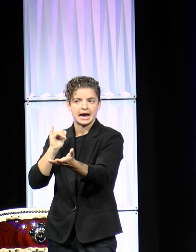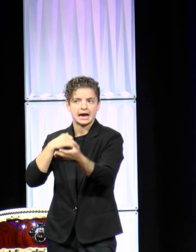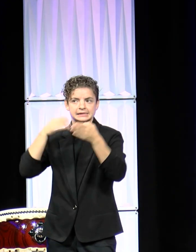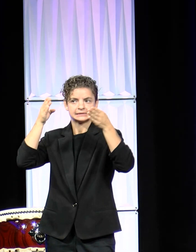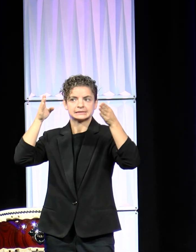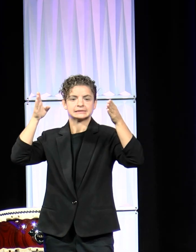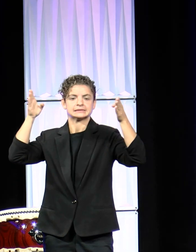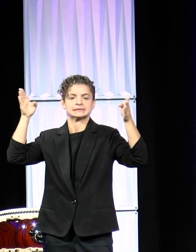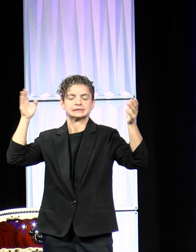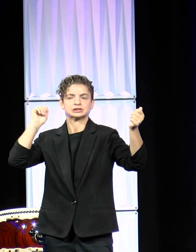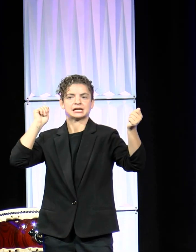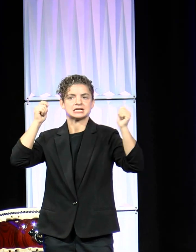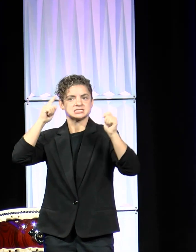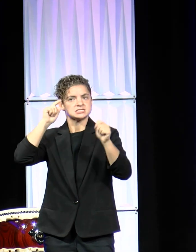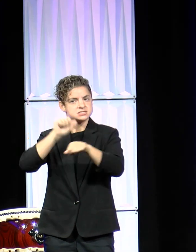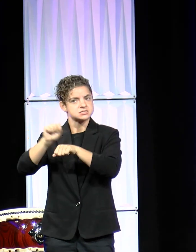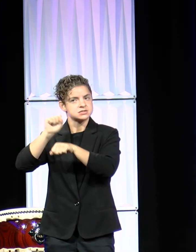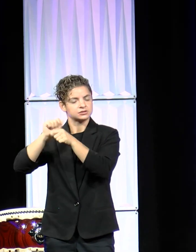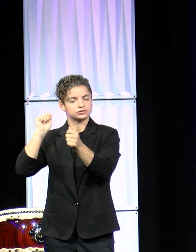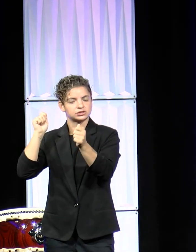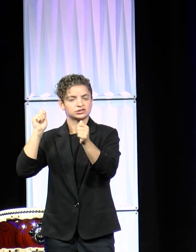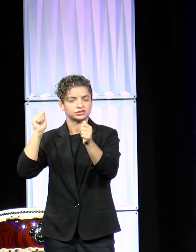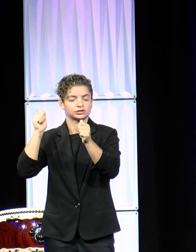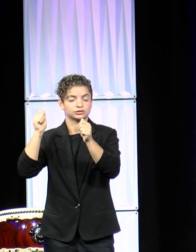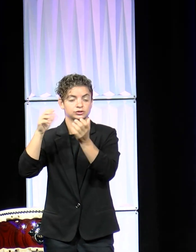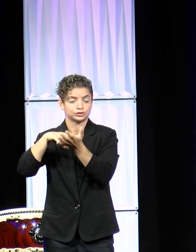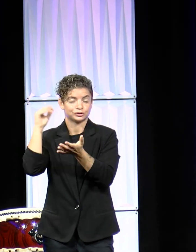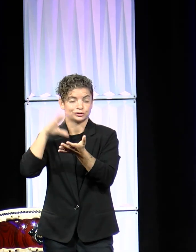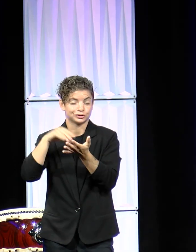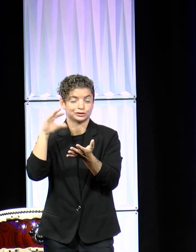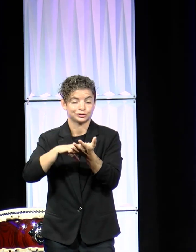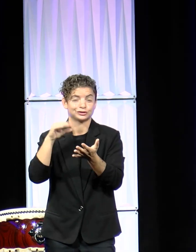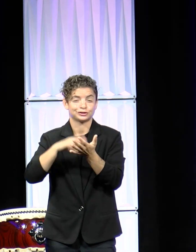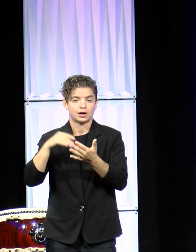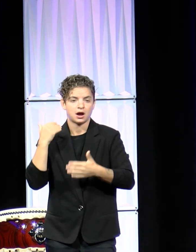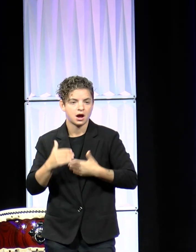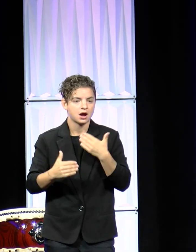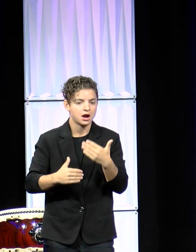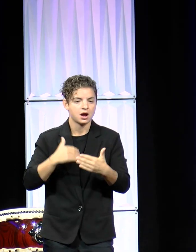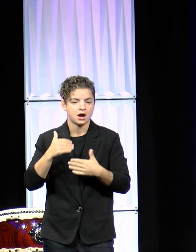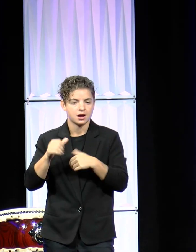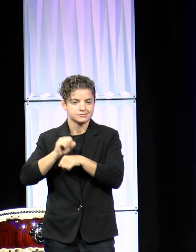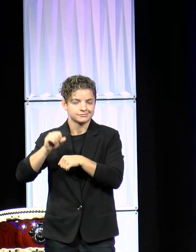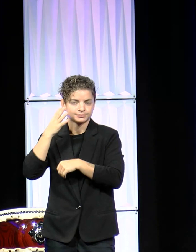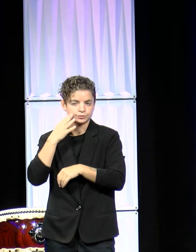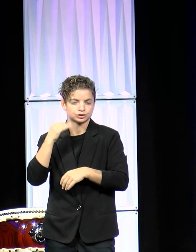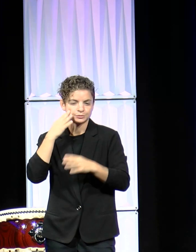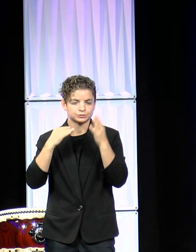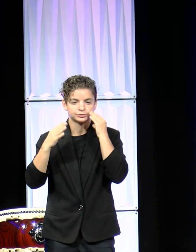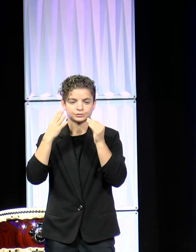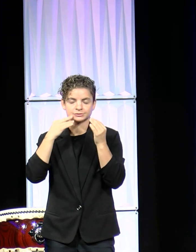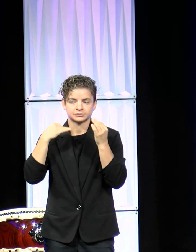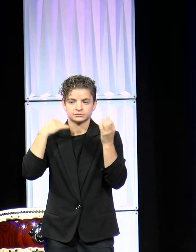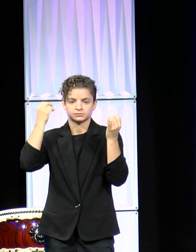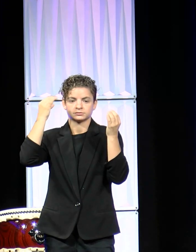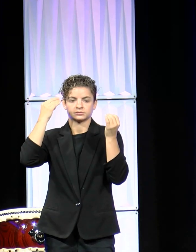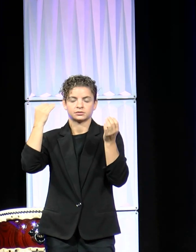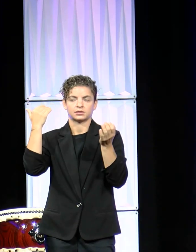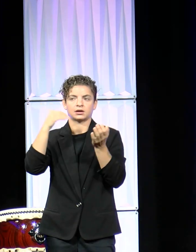I think that things started to kind of rupture over time and started to really reformulate my idea of what justice